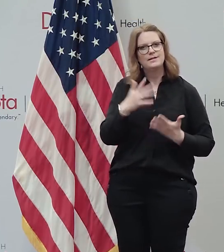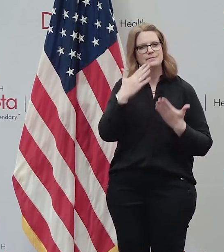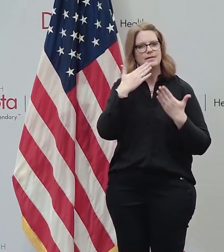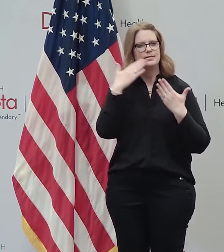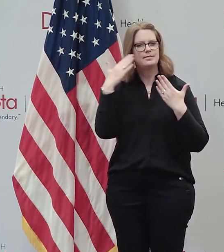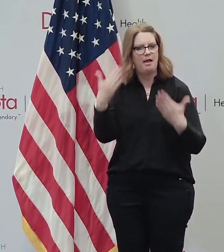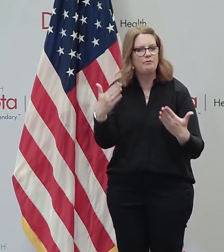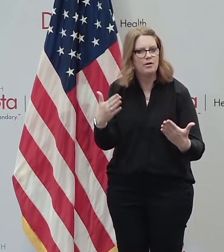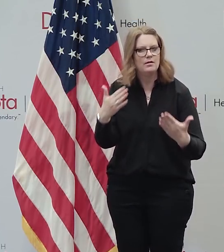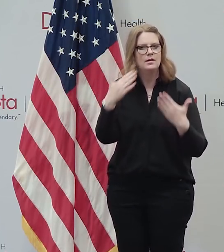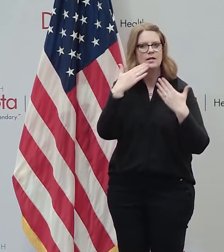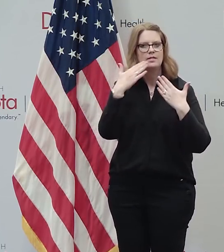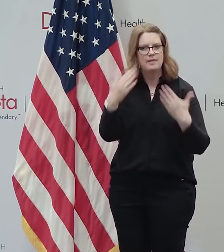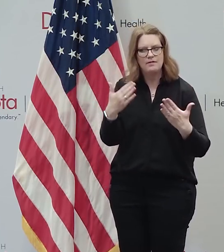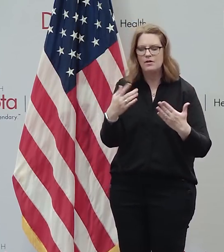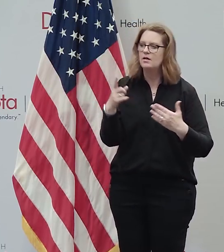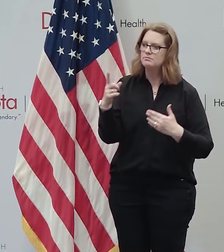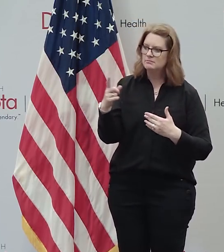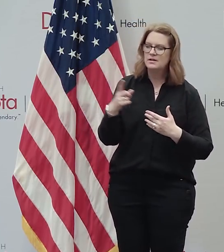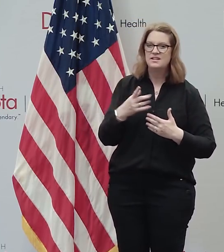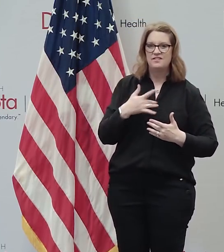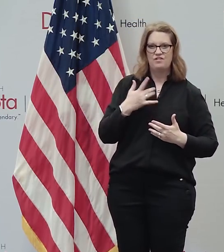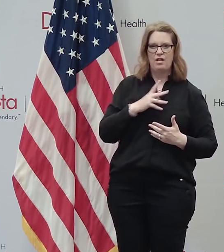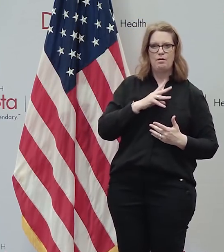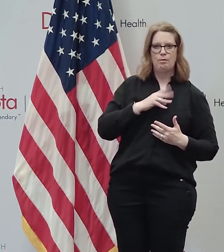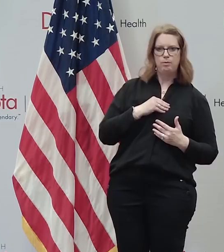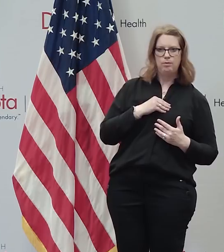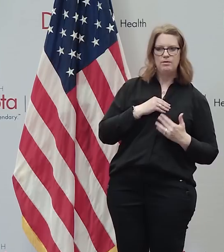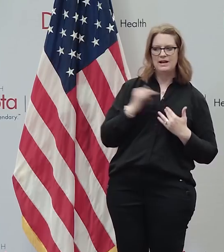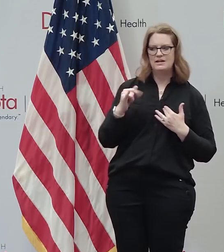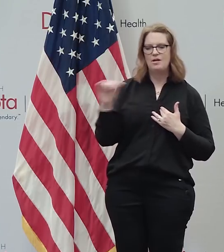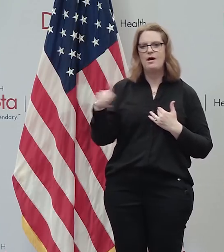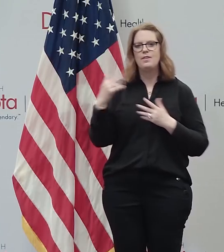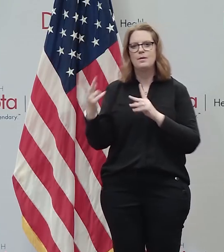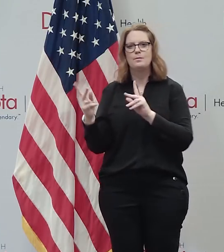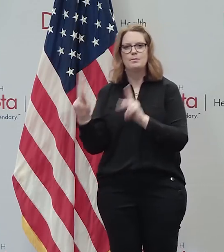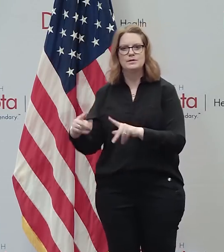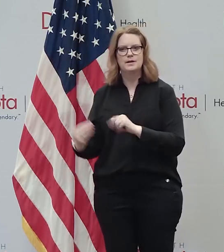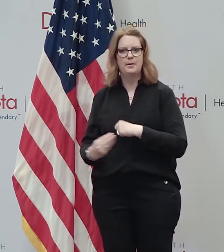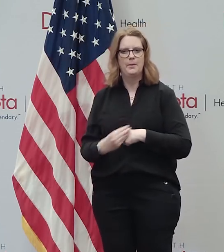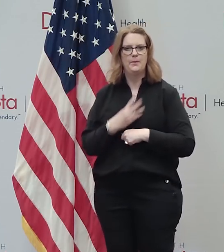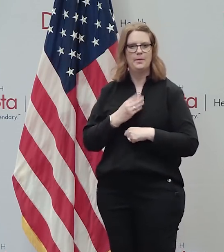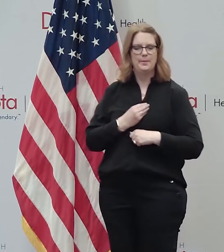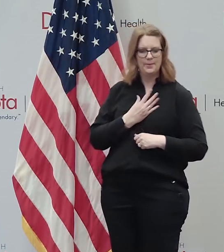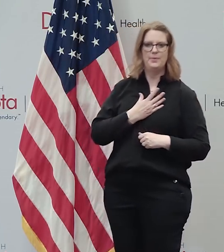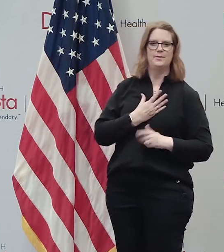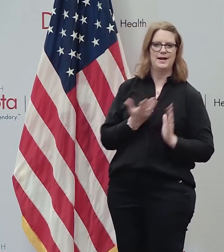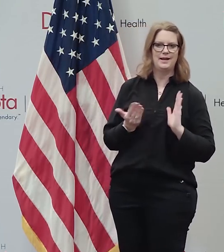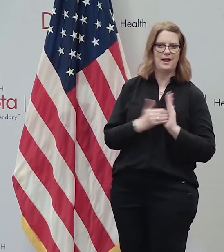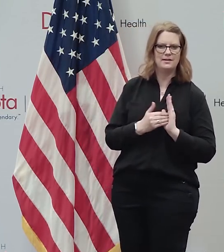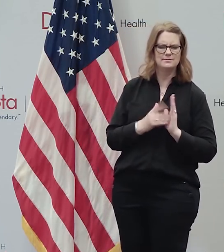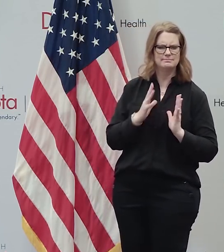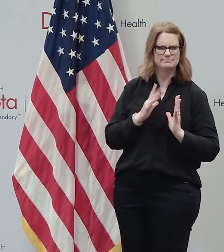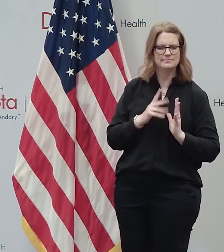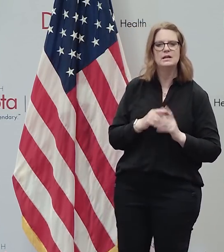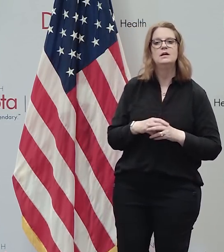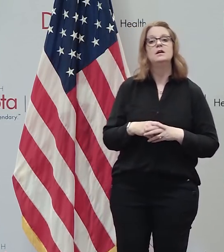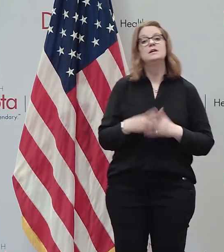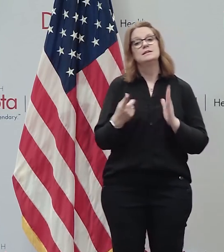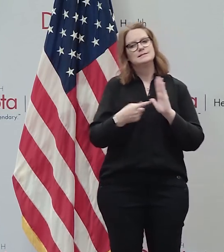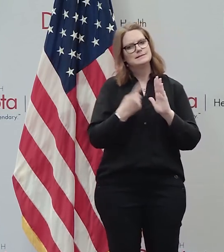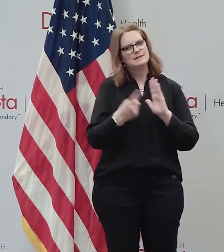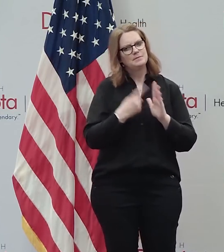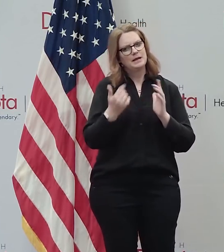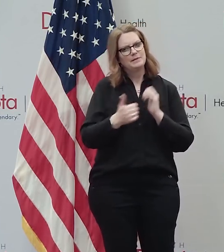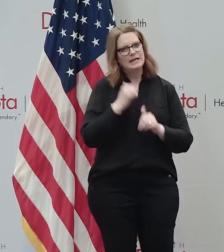of those who have lighted the flame within us." And I would say with that thought, because there have been times when each of us may